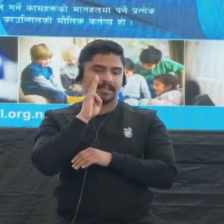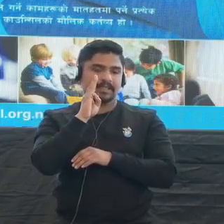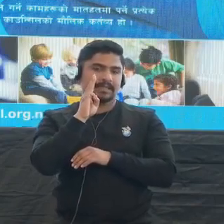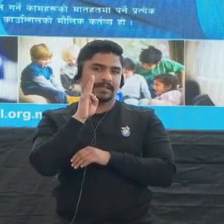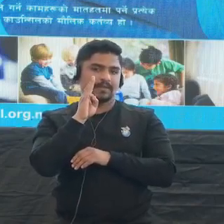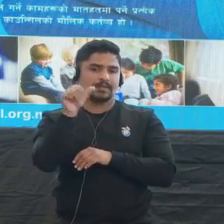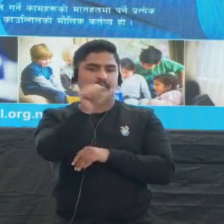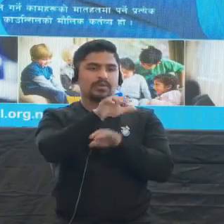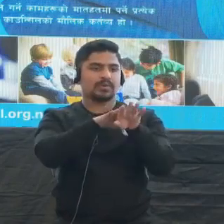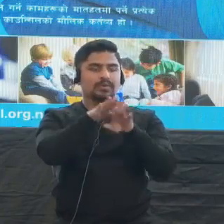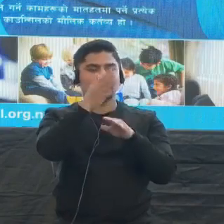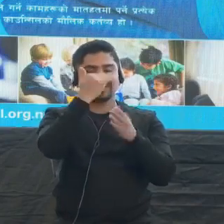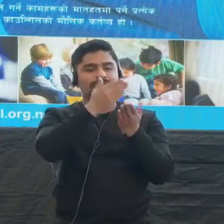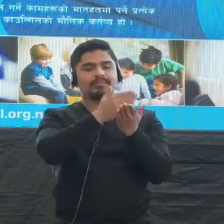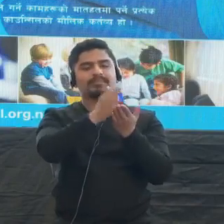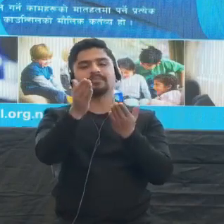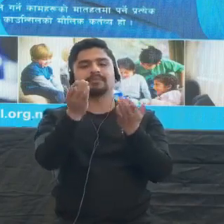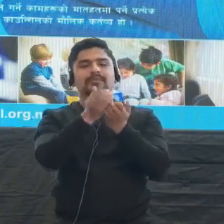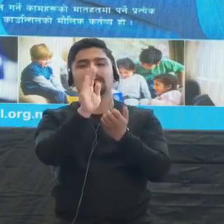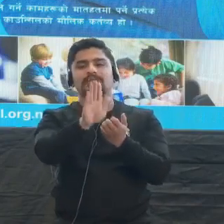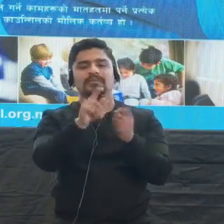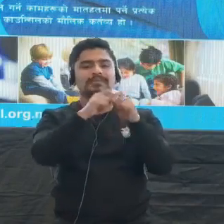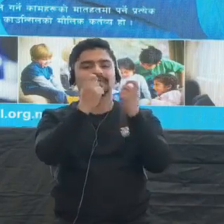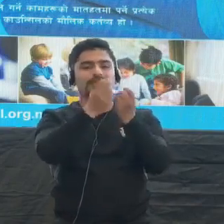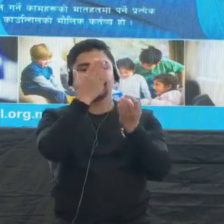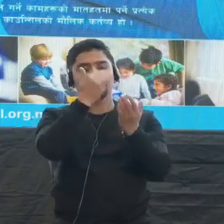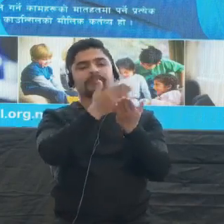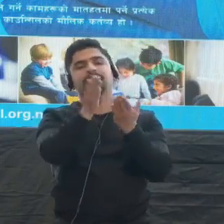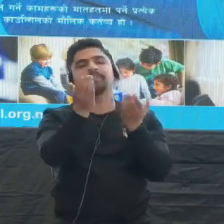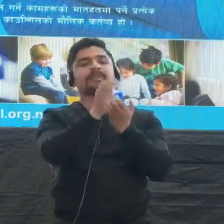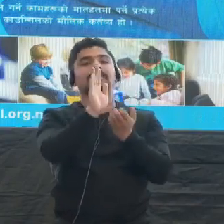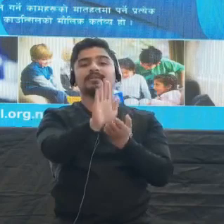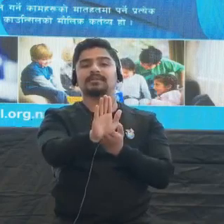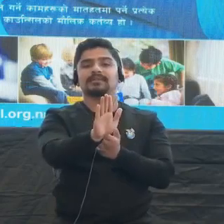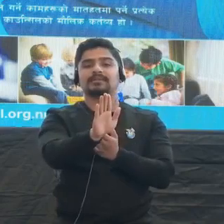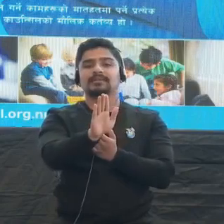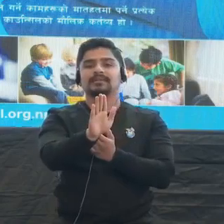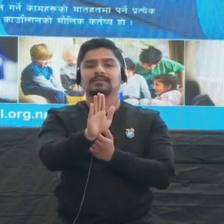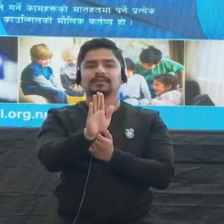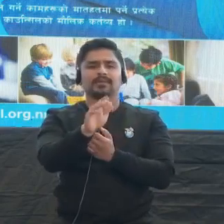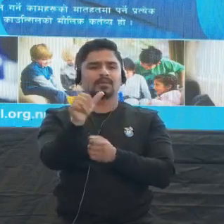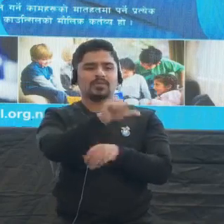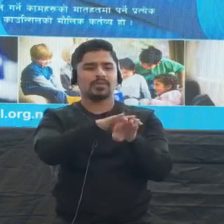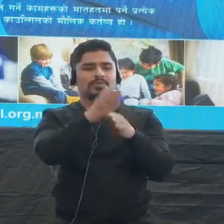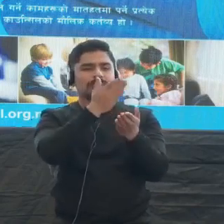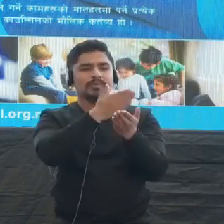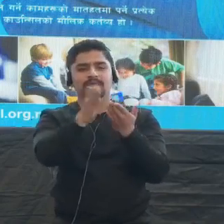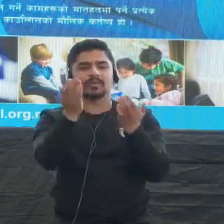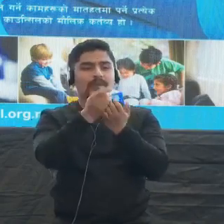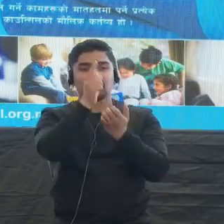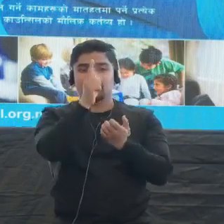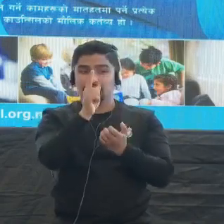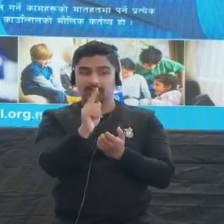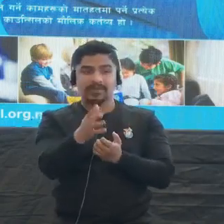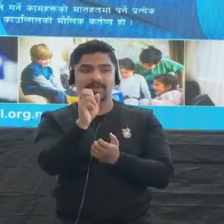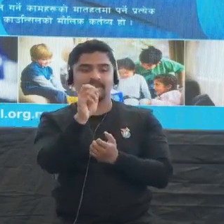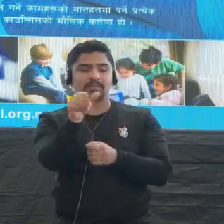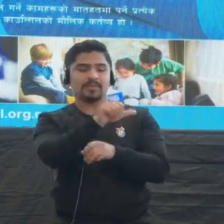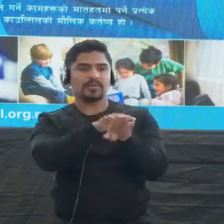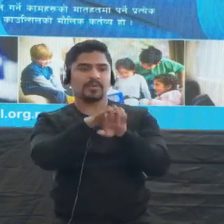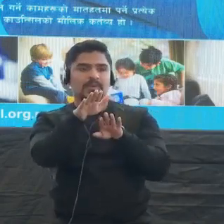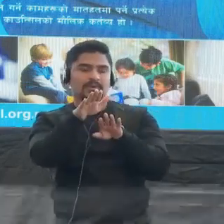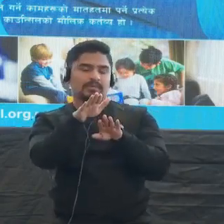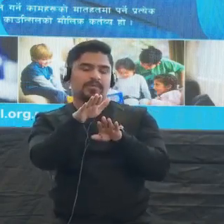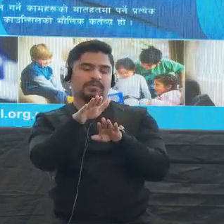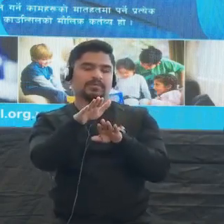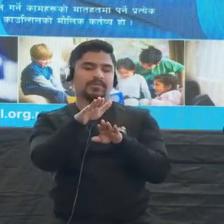from, they feel, they are not excluded, but they feel excluded from our mainstream